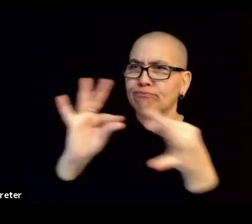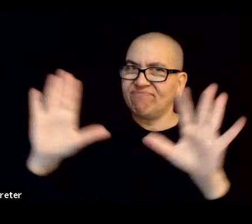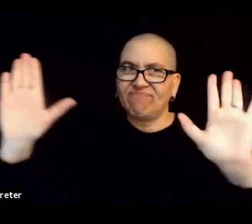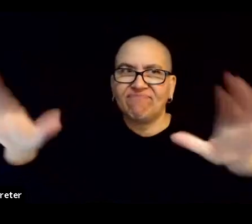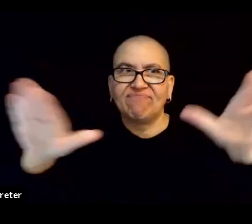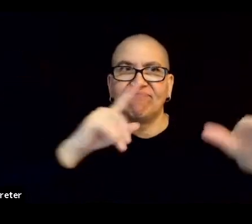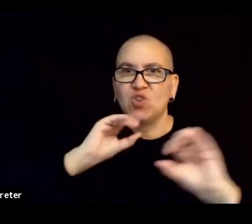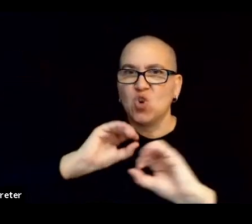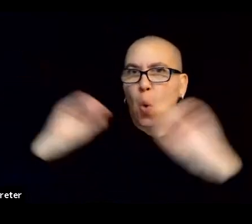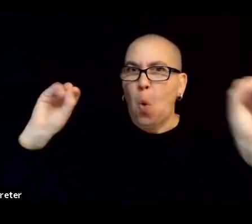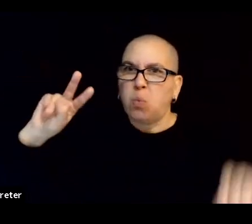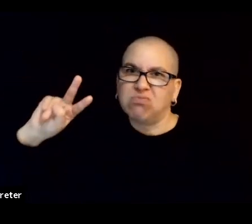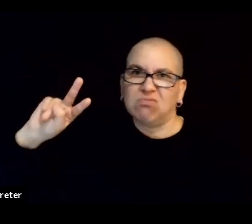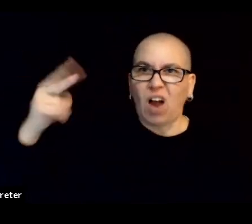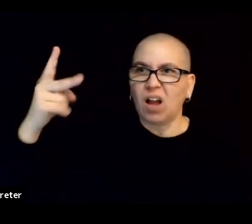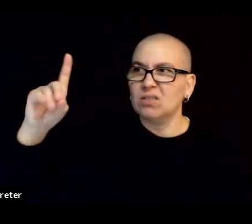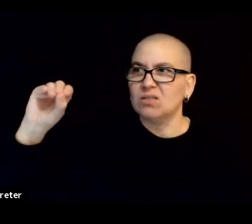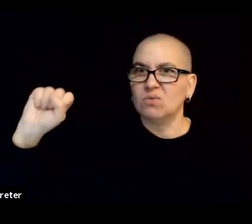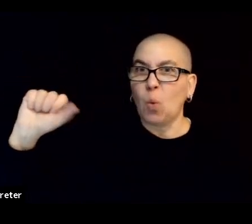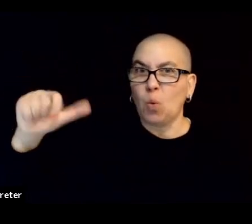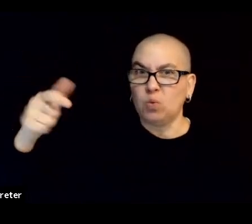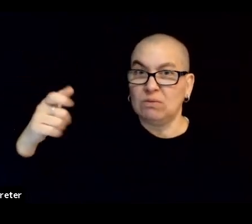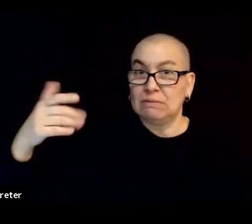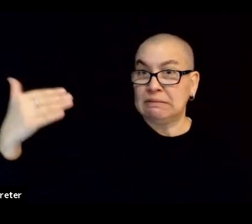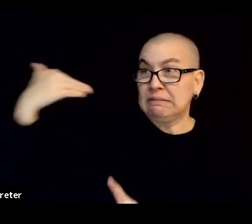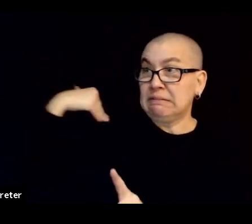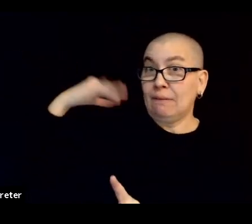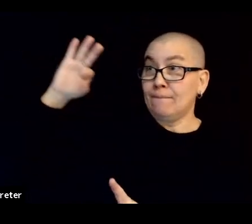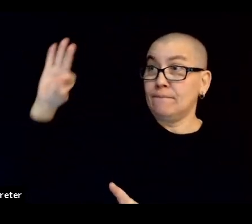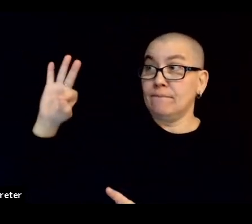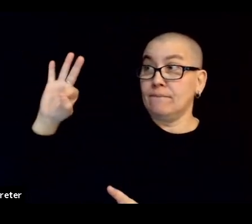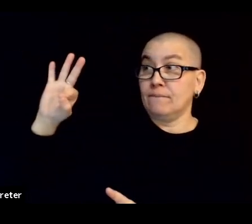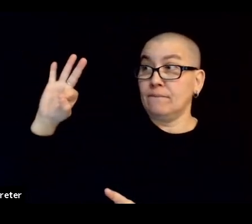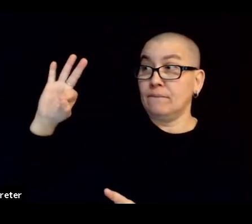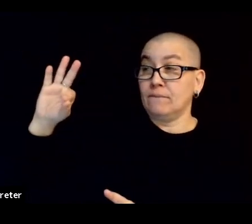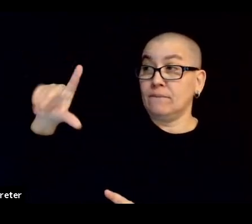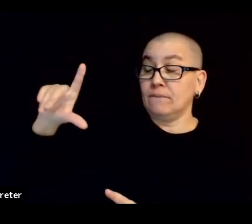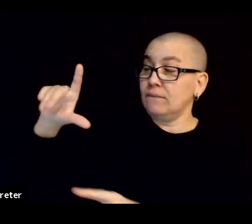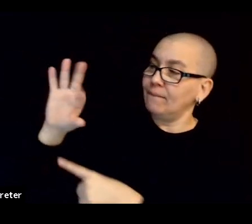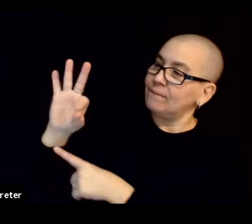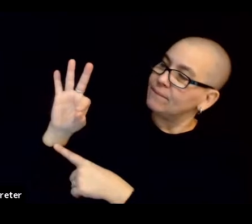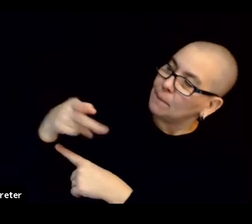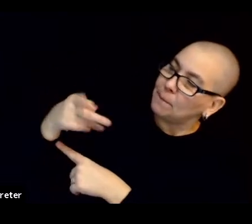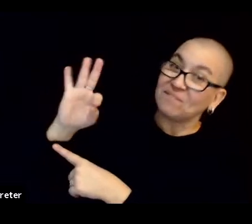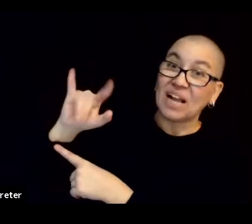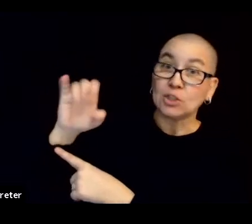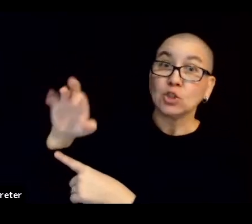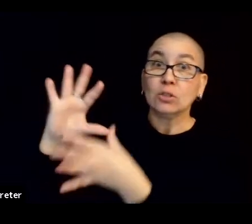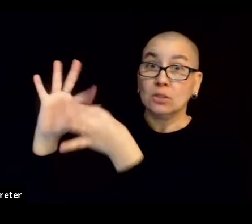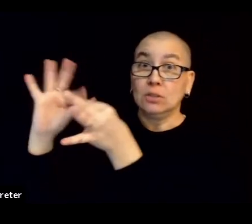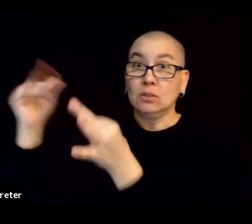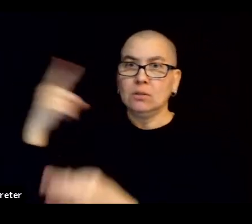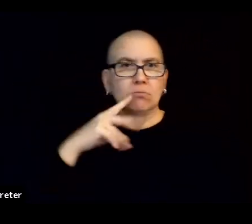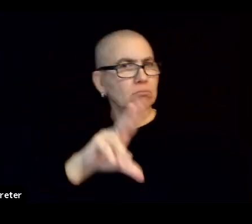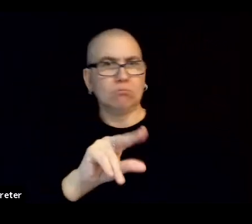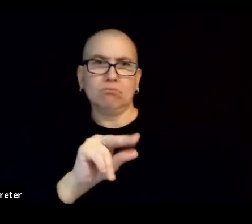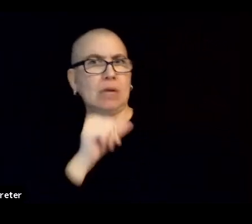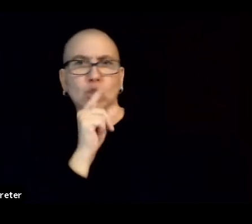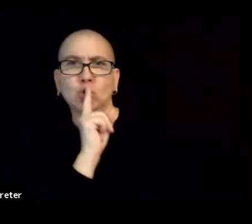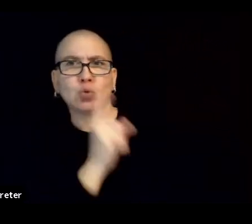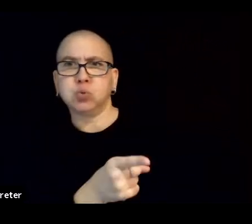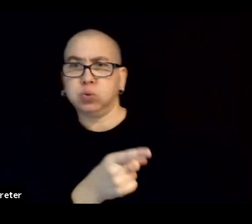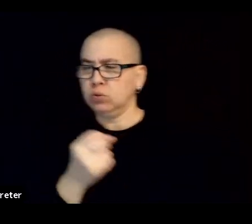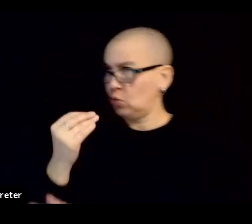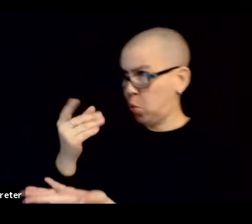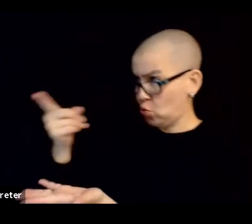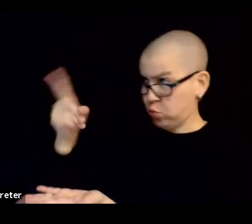not true. They've been holding those doses back, and they are available. Does that make you more comfortable that we're at least going to